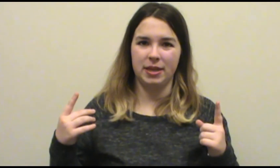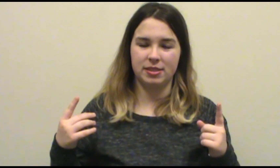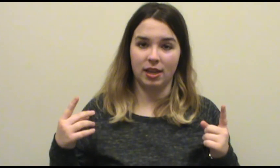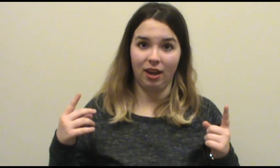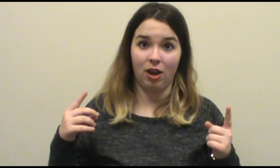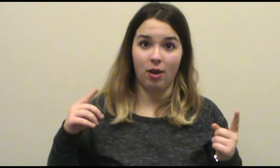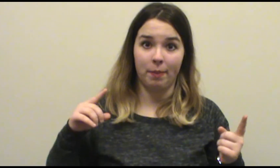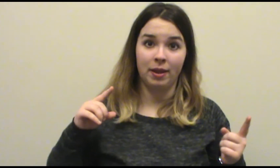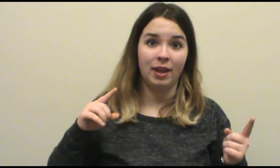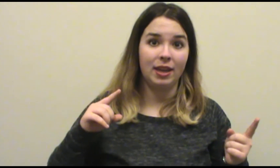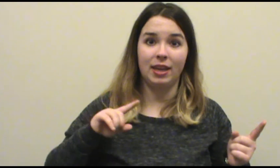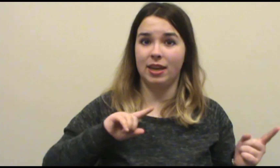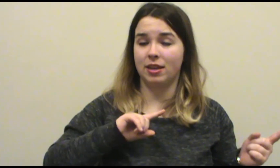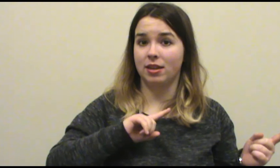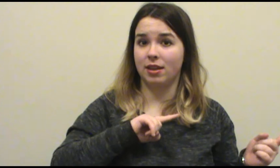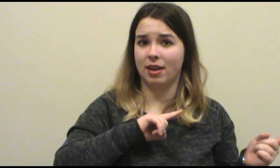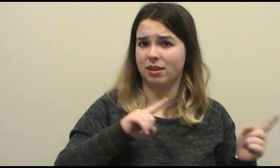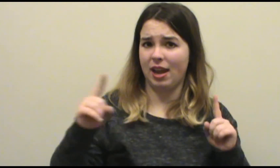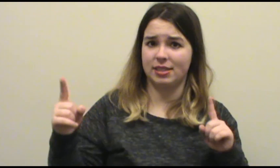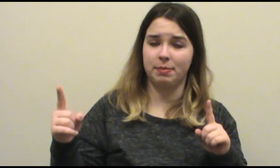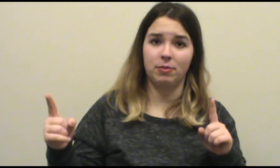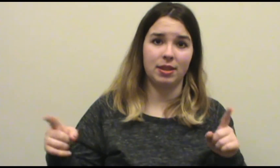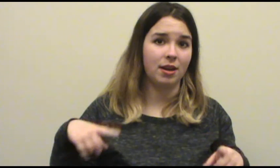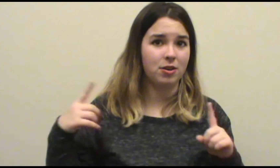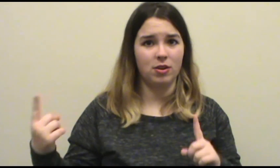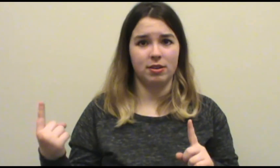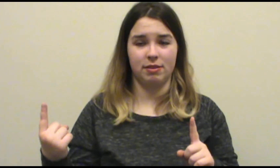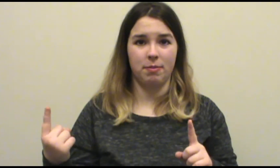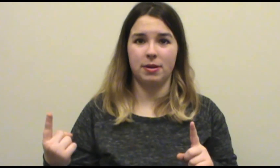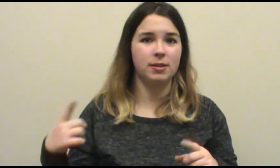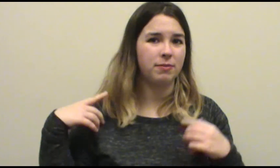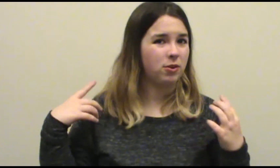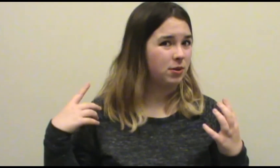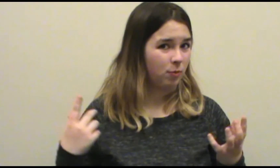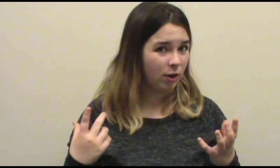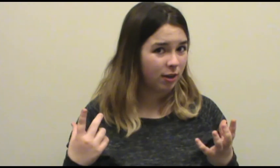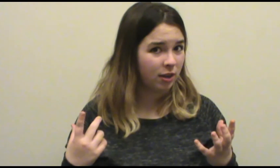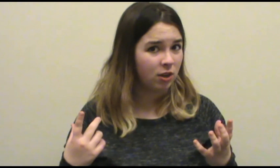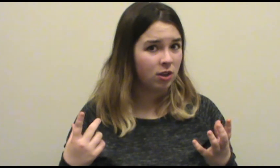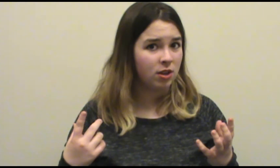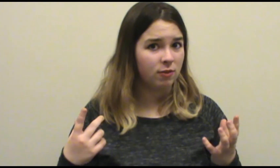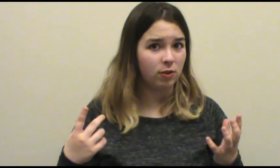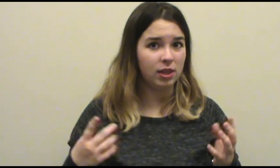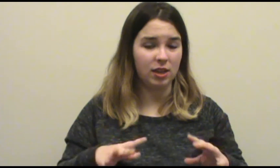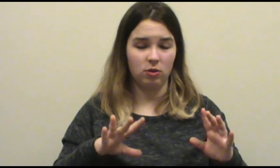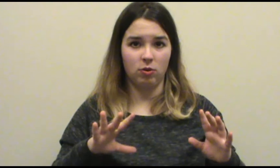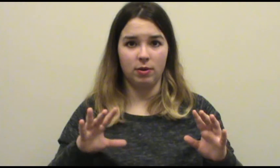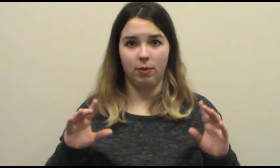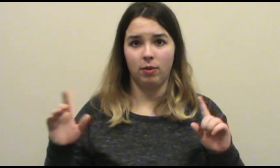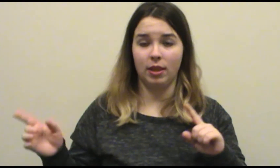means he has to be within 100 yards of a person for it to work fully, or